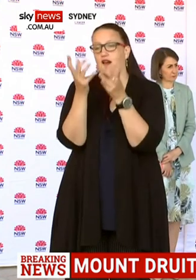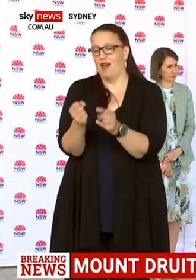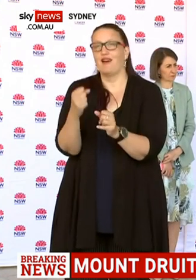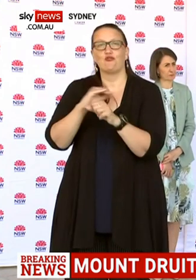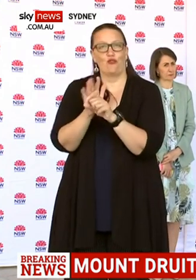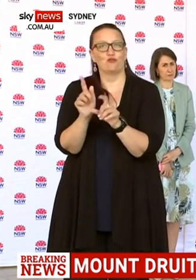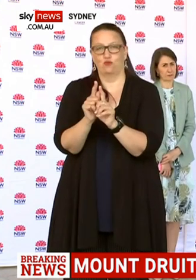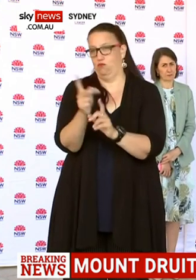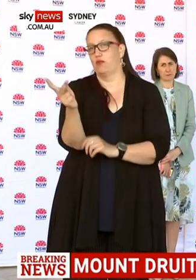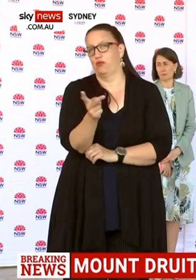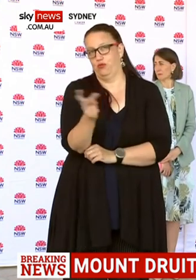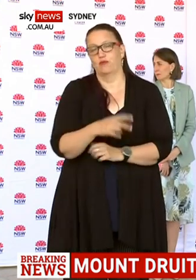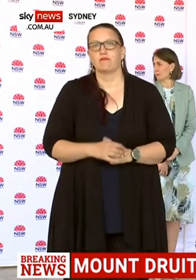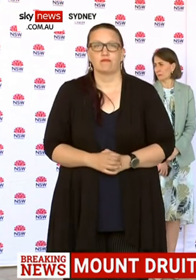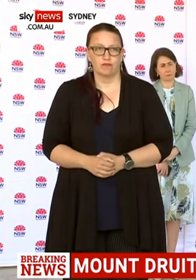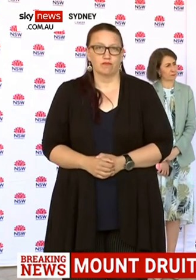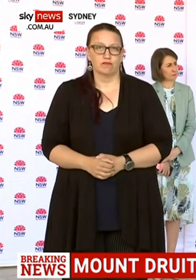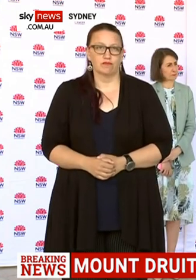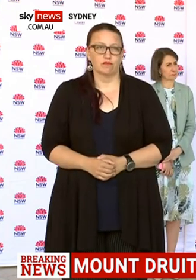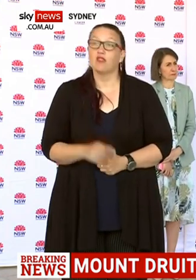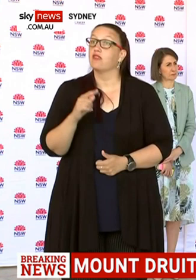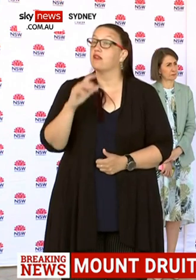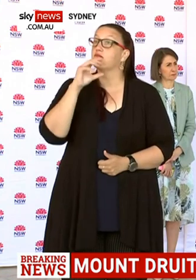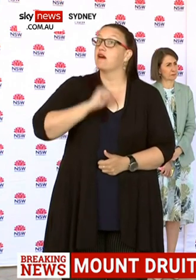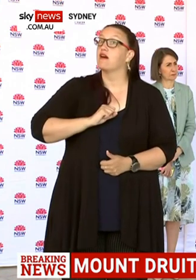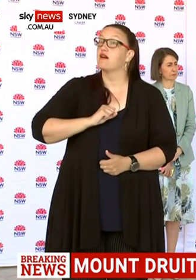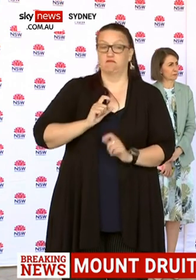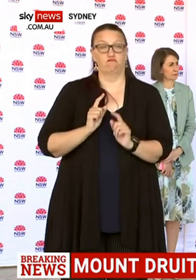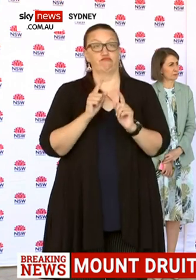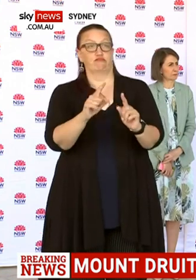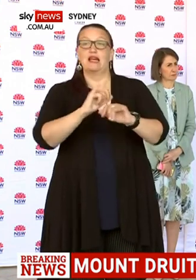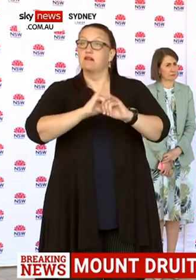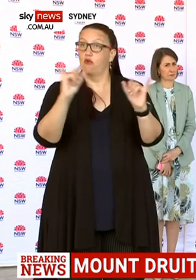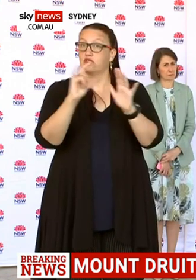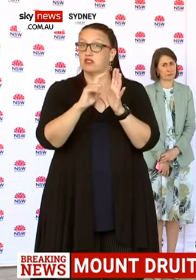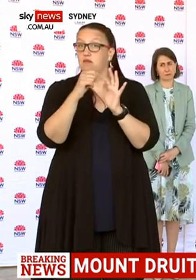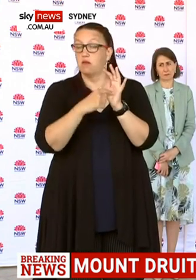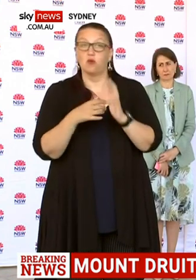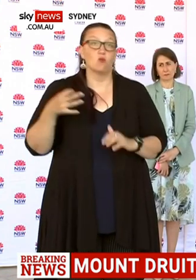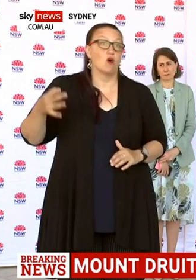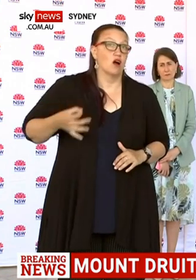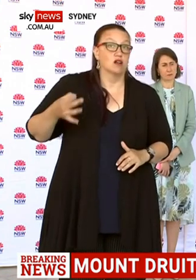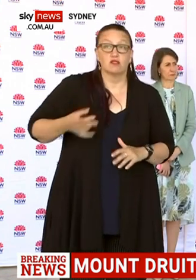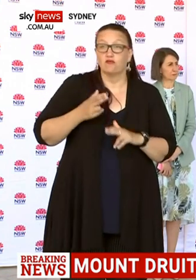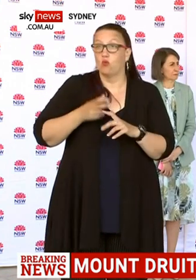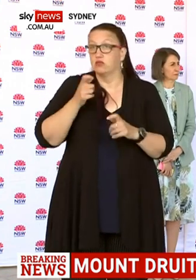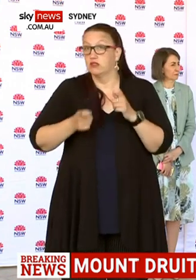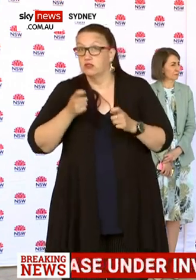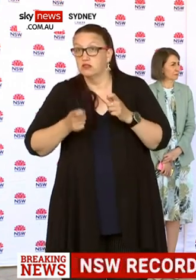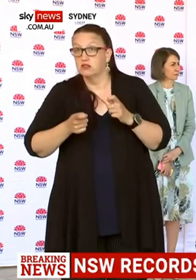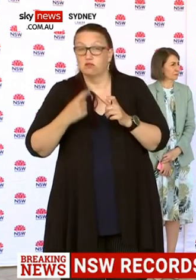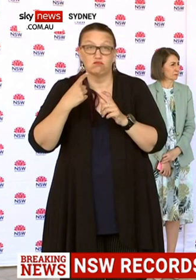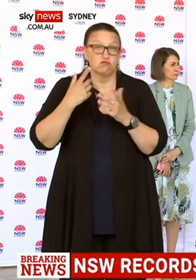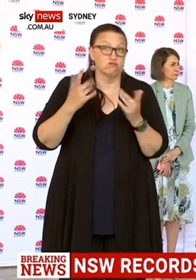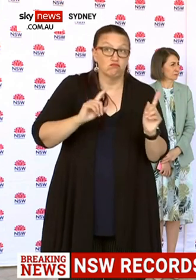What we are doing as a precaution, he did spend some time in the emergency department whilst awaiting the test. As a precaution, we